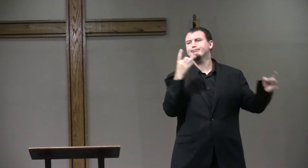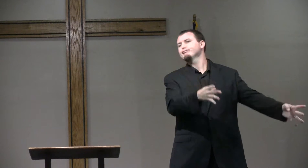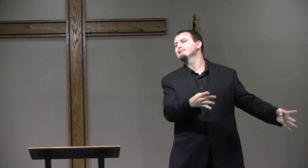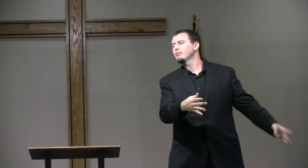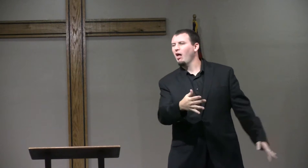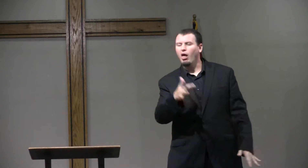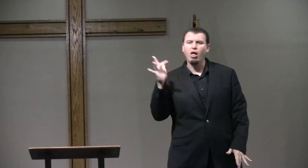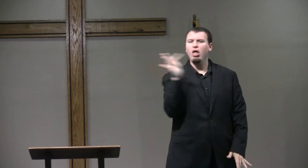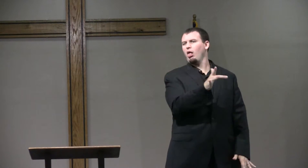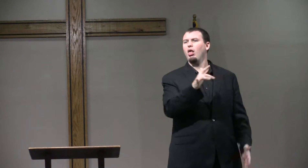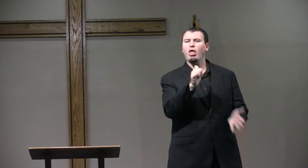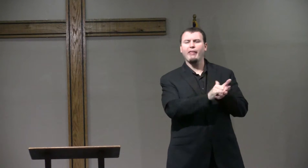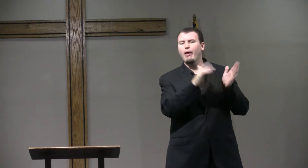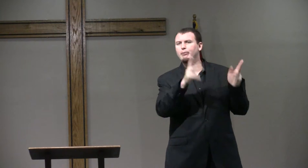Our heart,